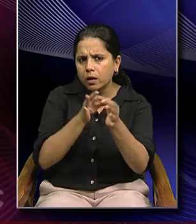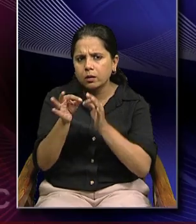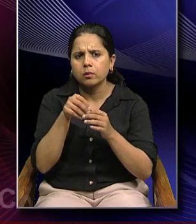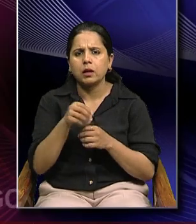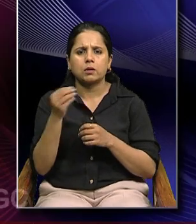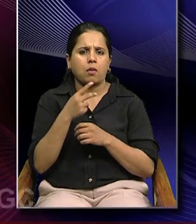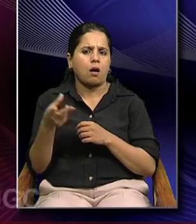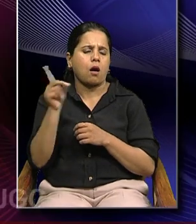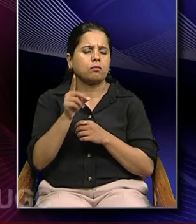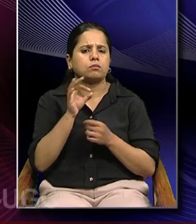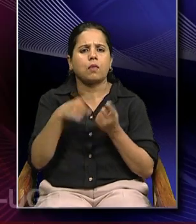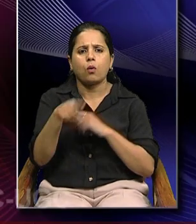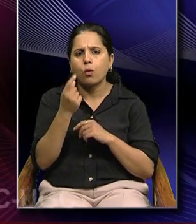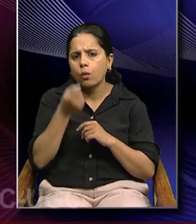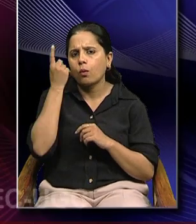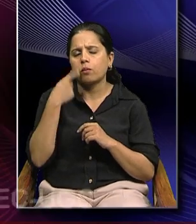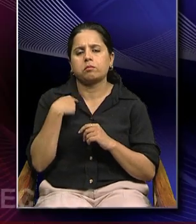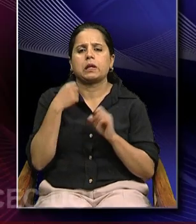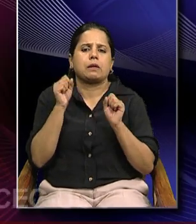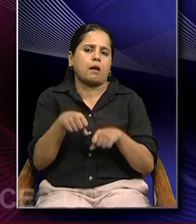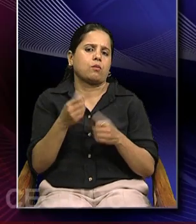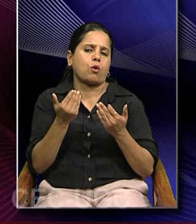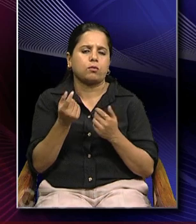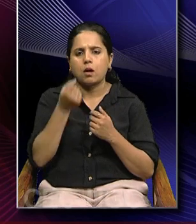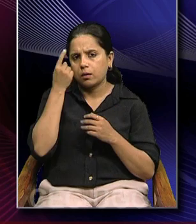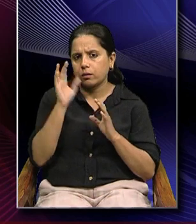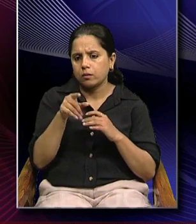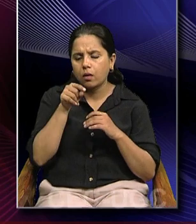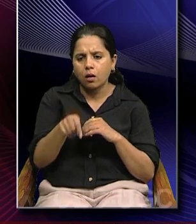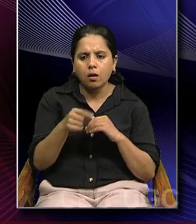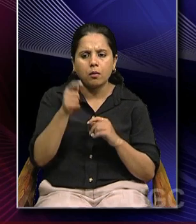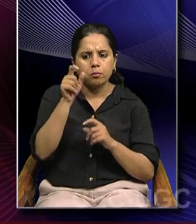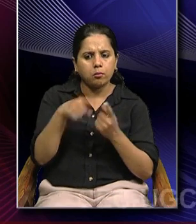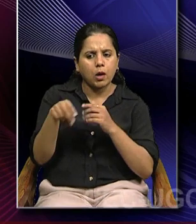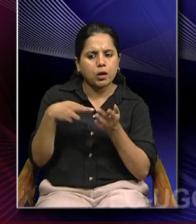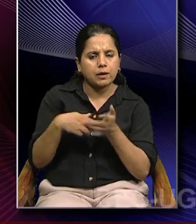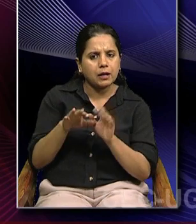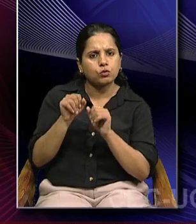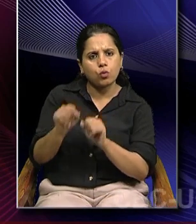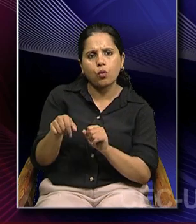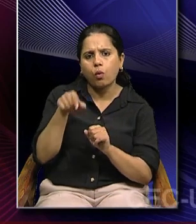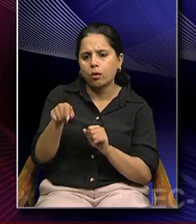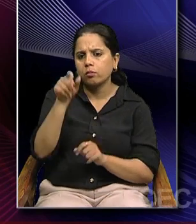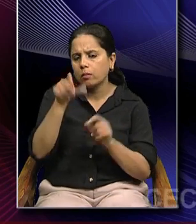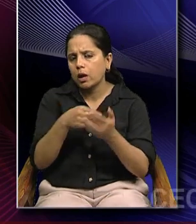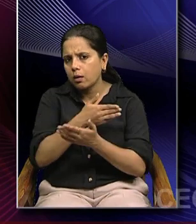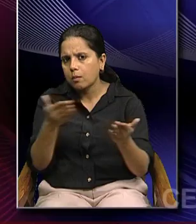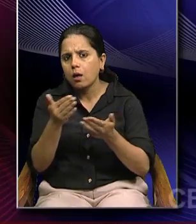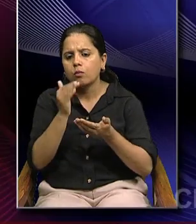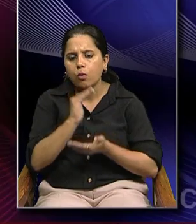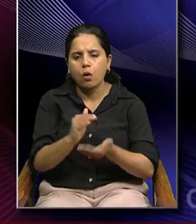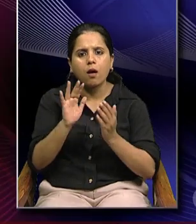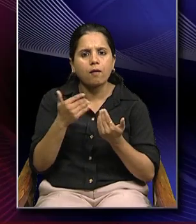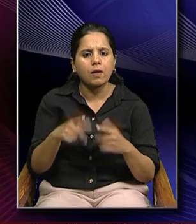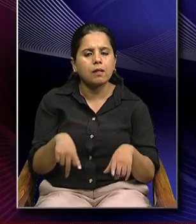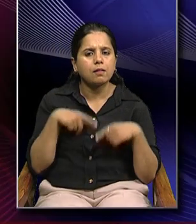a reiteration so that we can understand the netizens, or we can understand the citizens who are actually living